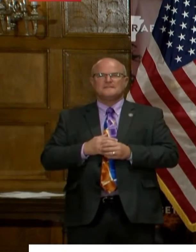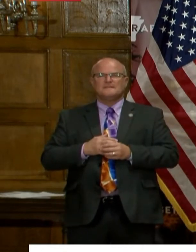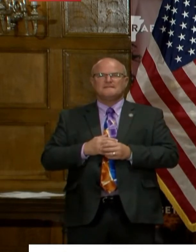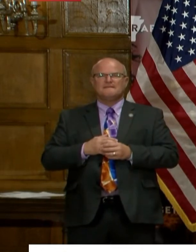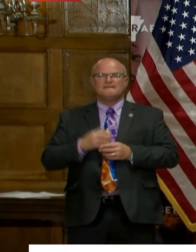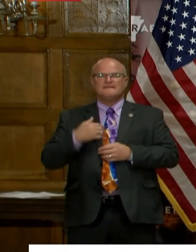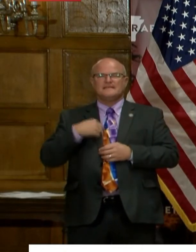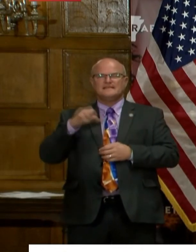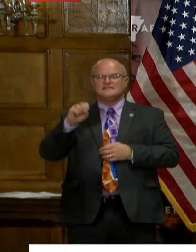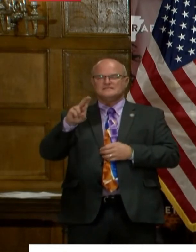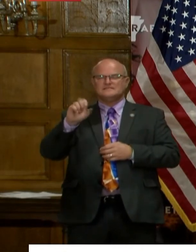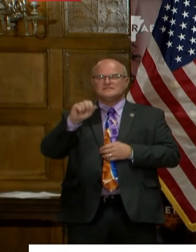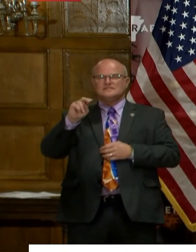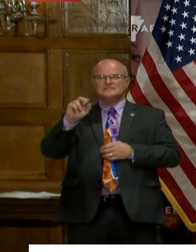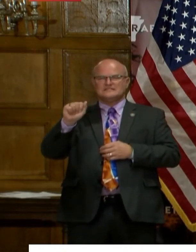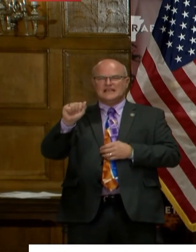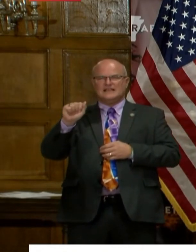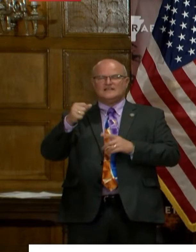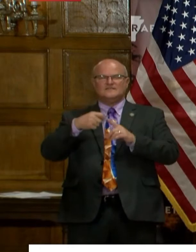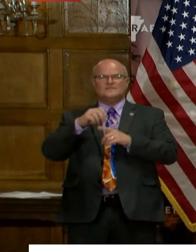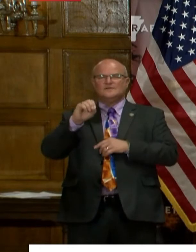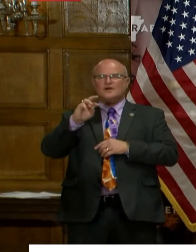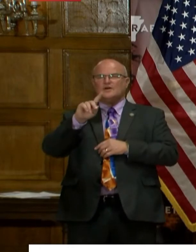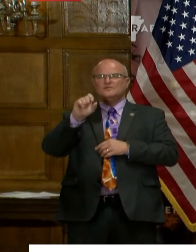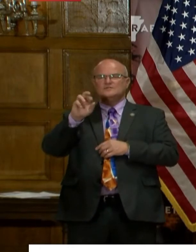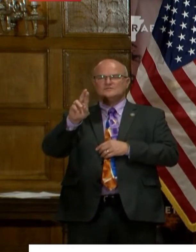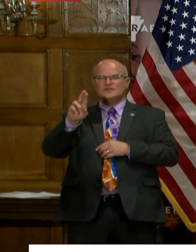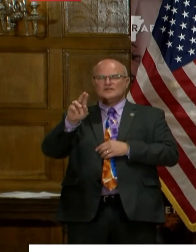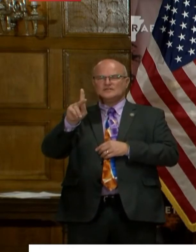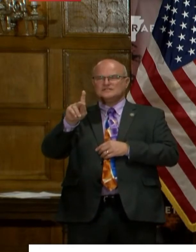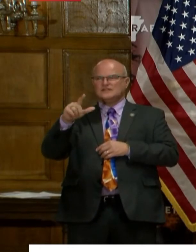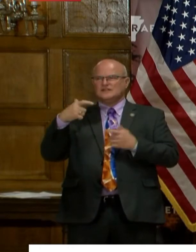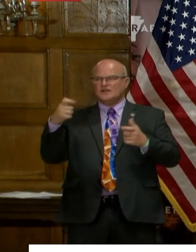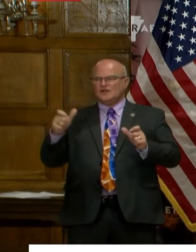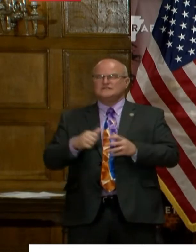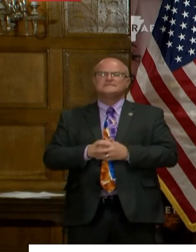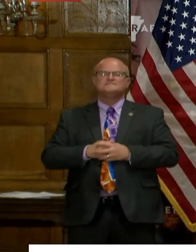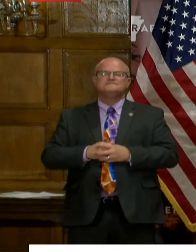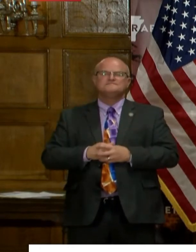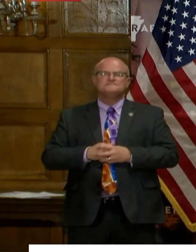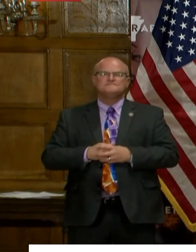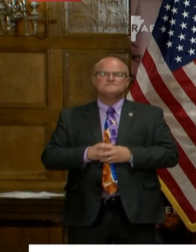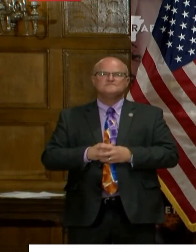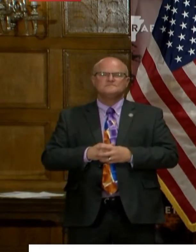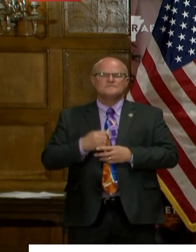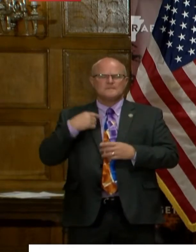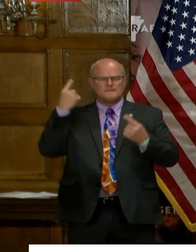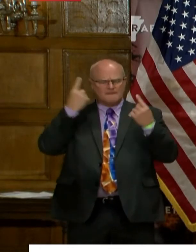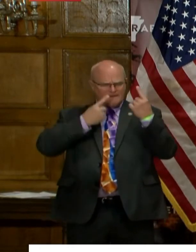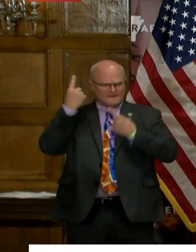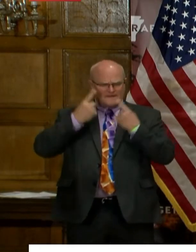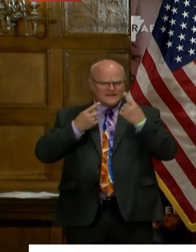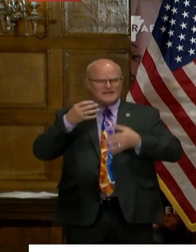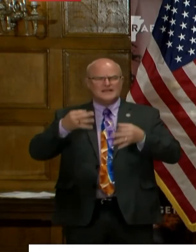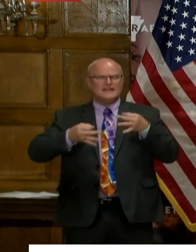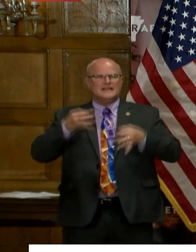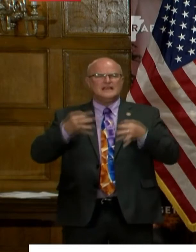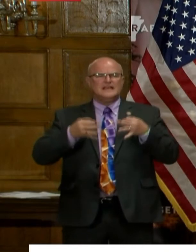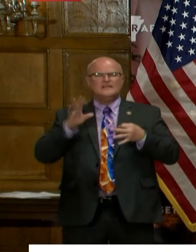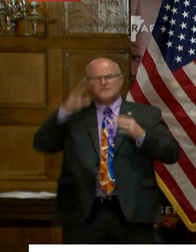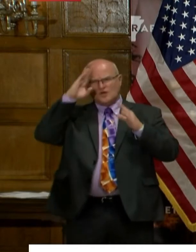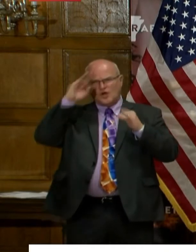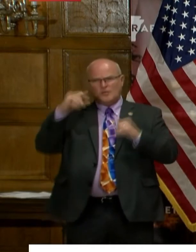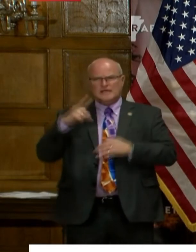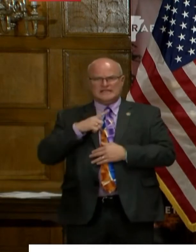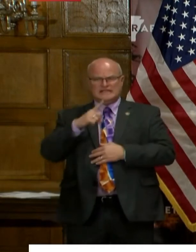This is Susanna with Ozarks at Large. I actually have two questions. I hope that's okay. I'm just wondering if you're